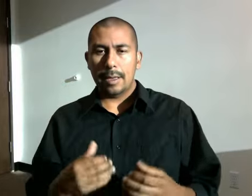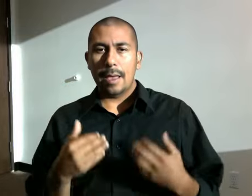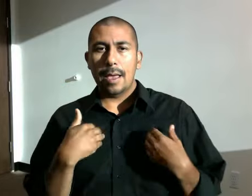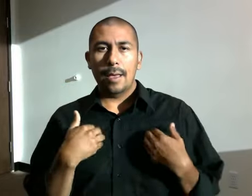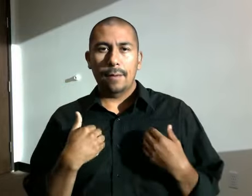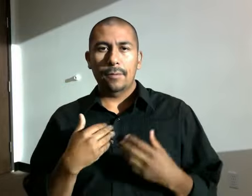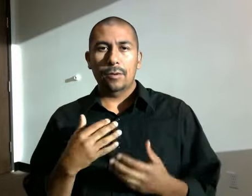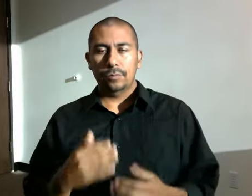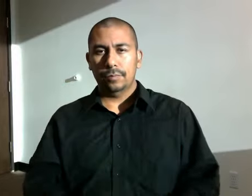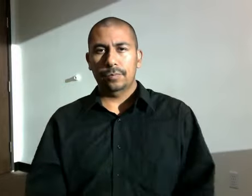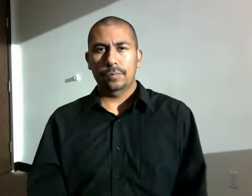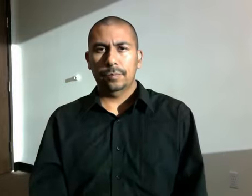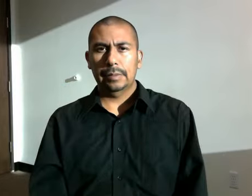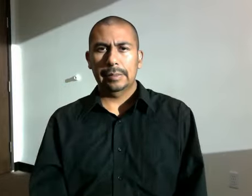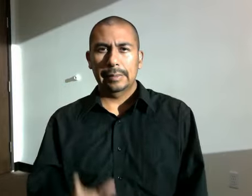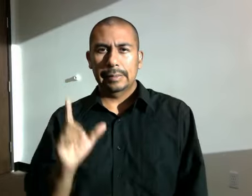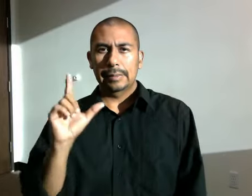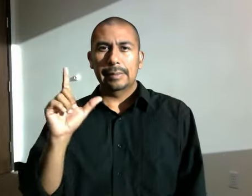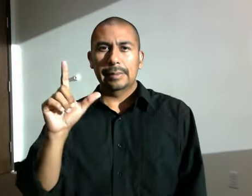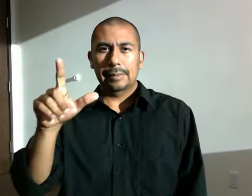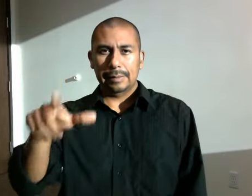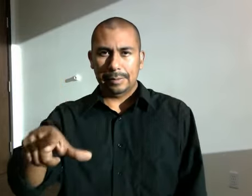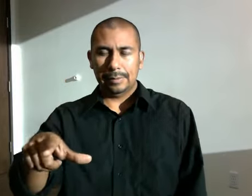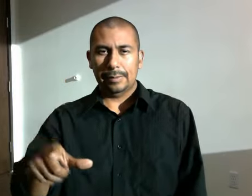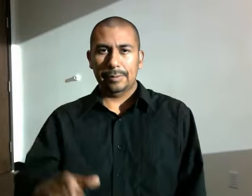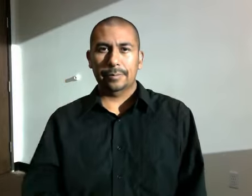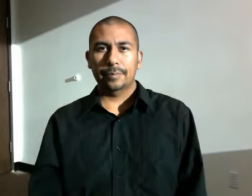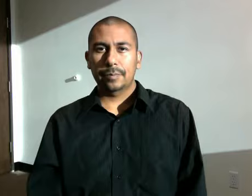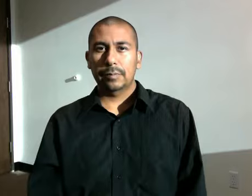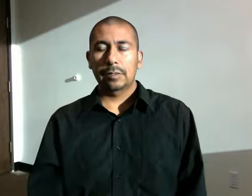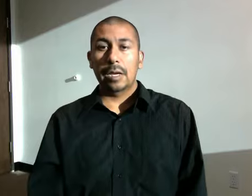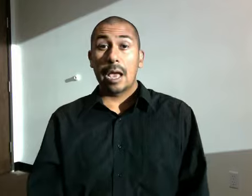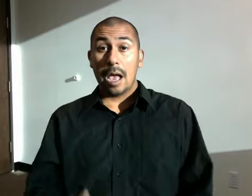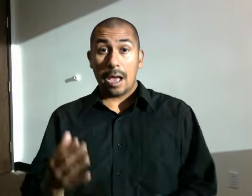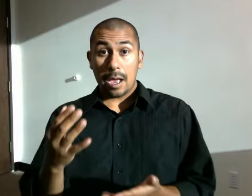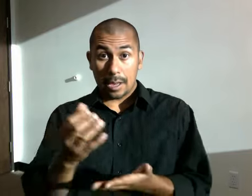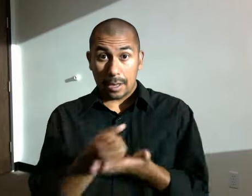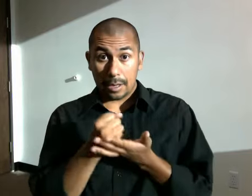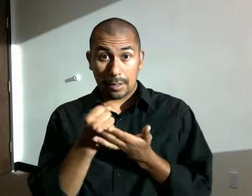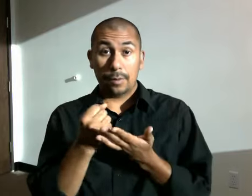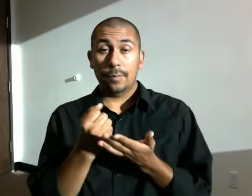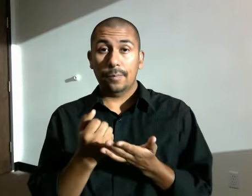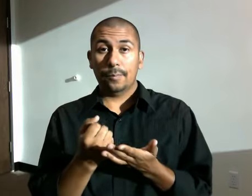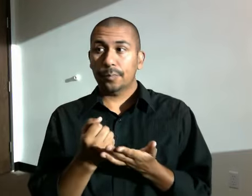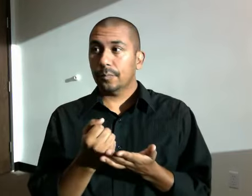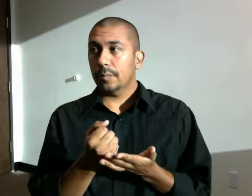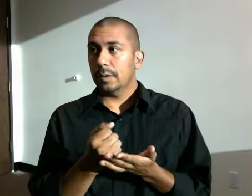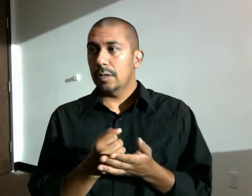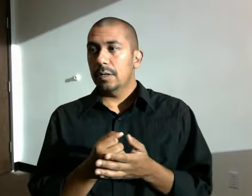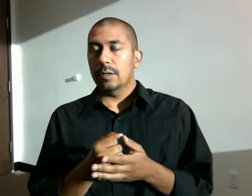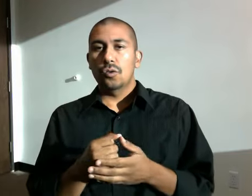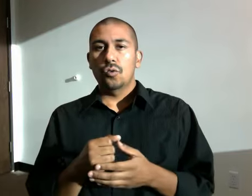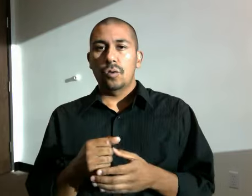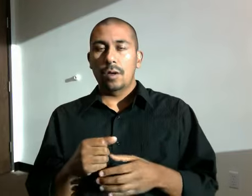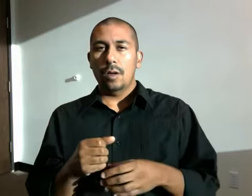Later on in life, I did inherit other pieces from members of the family, such as a grandfather clock from